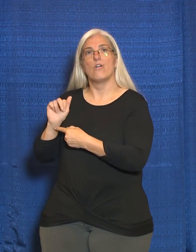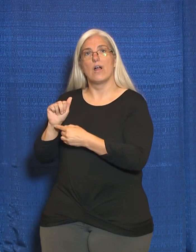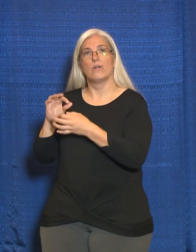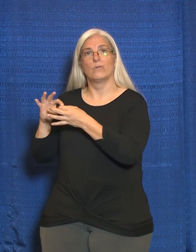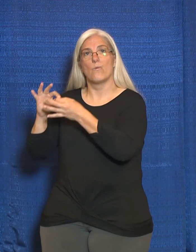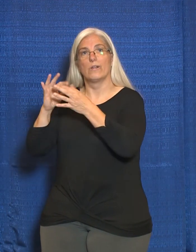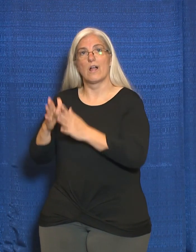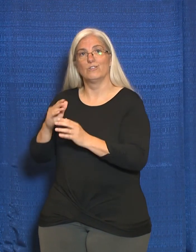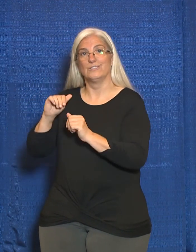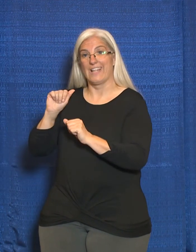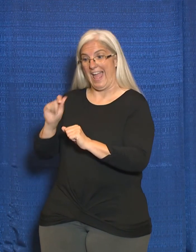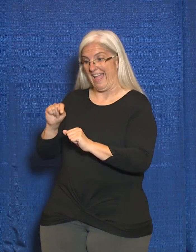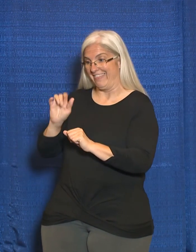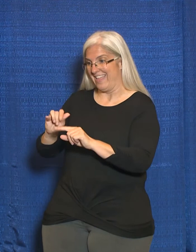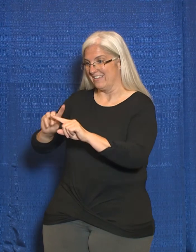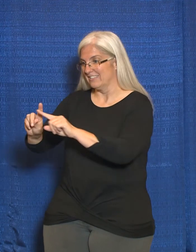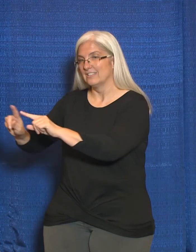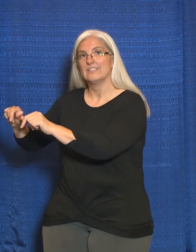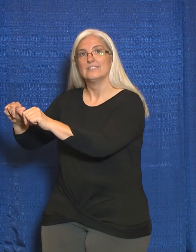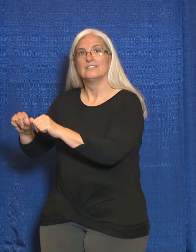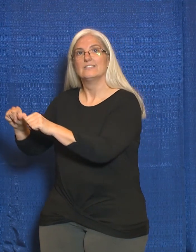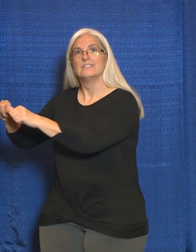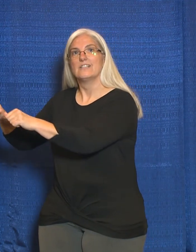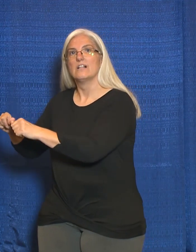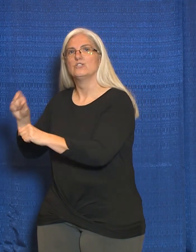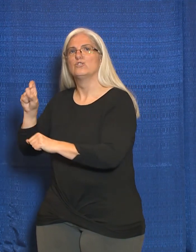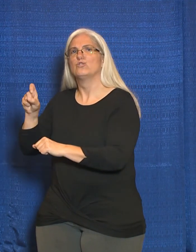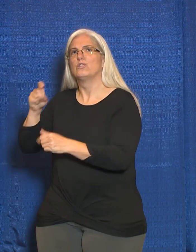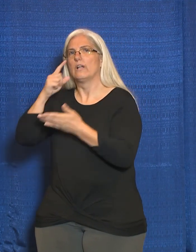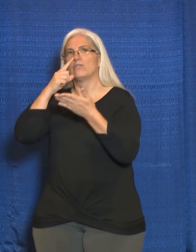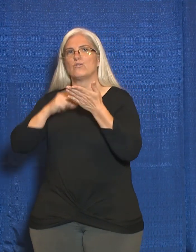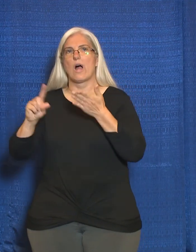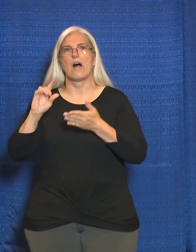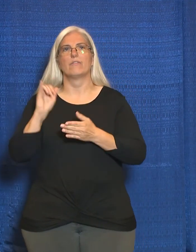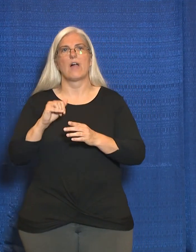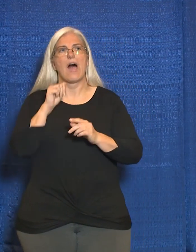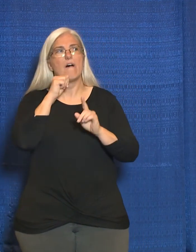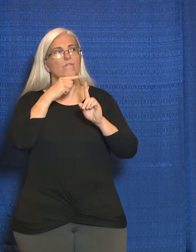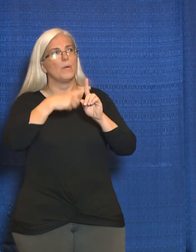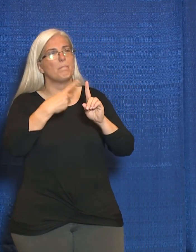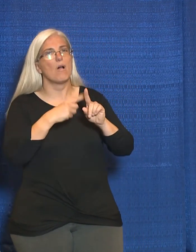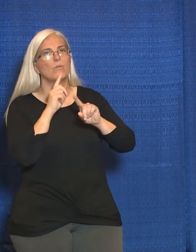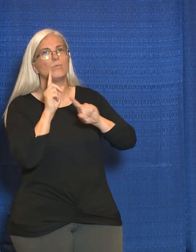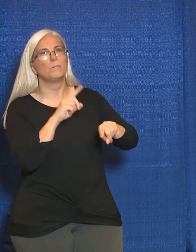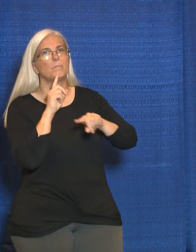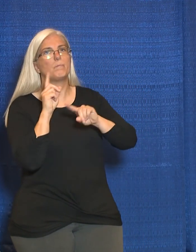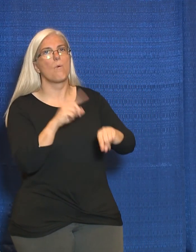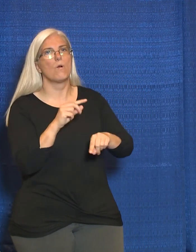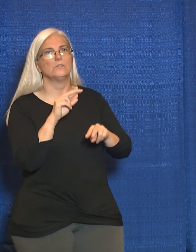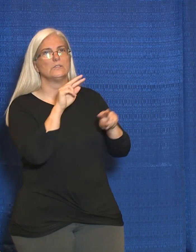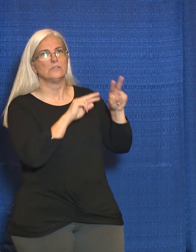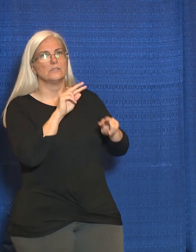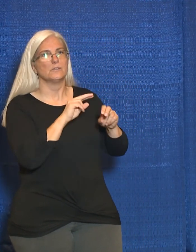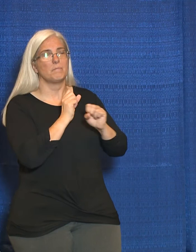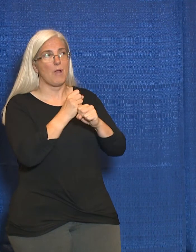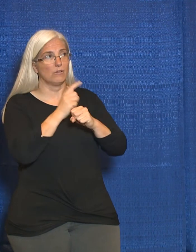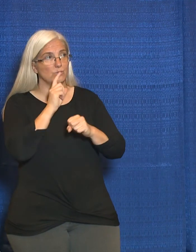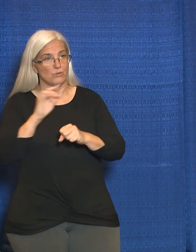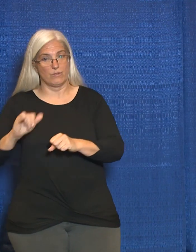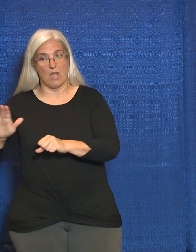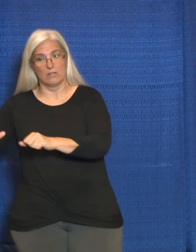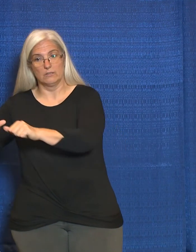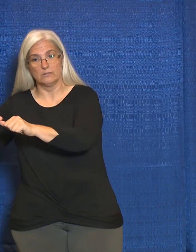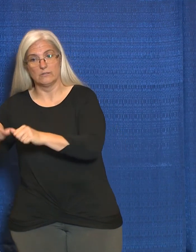Nvra coordinators at these VRAs should also check the relevant monthly reports to ensure that their sites and